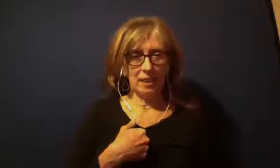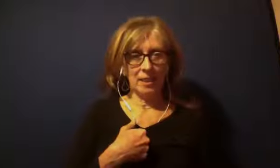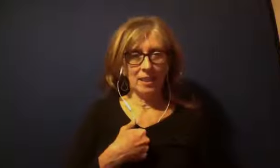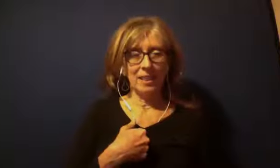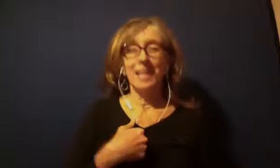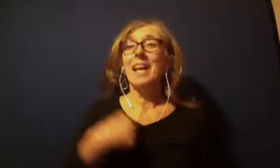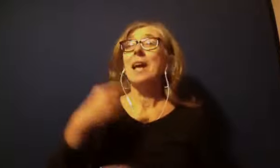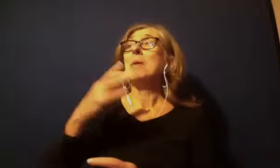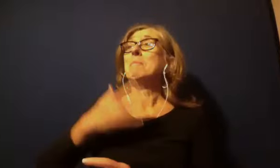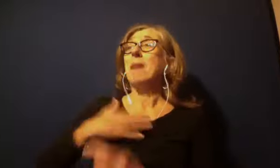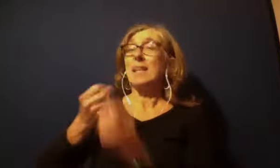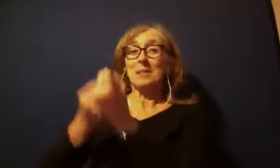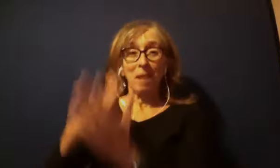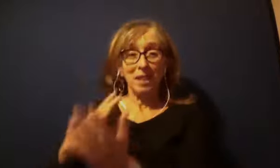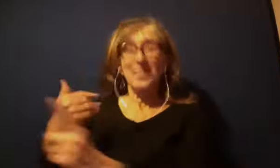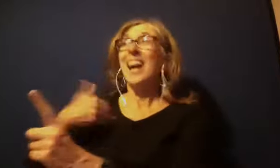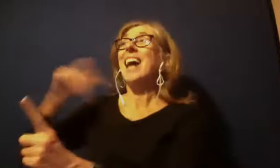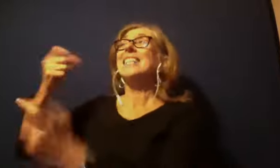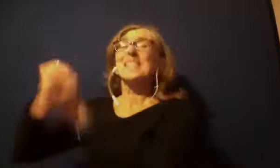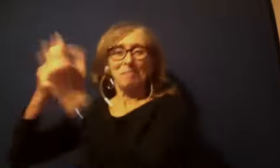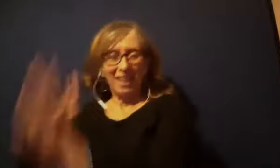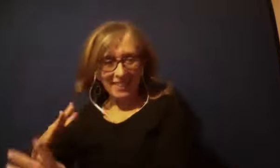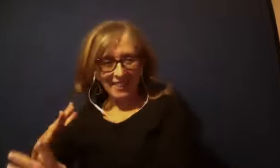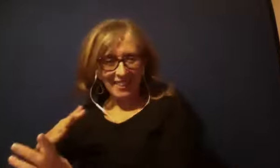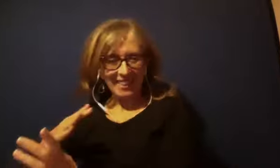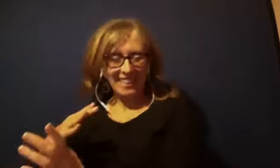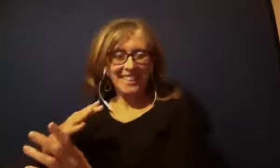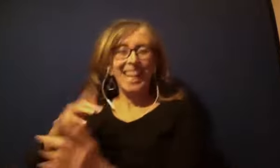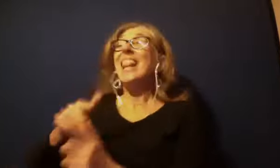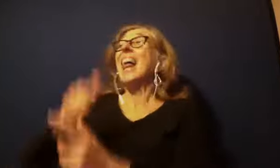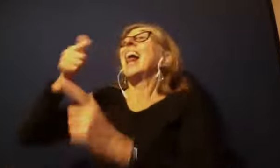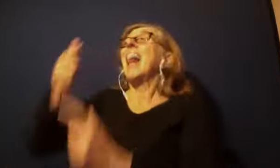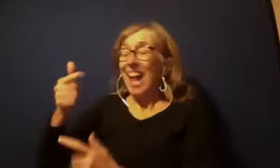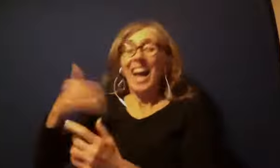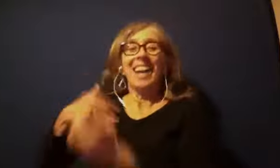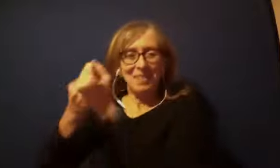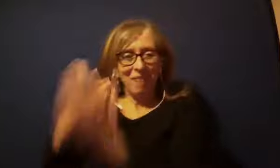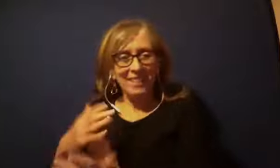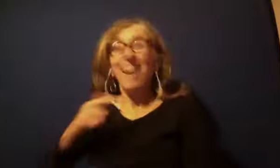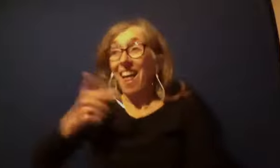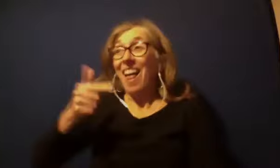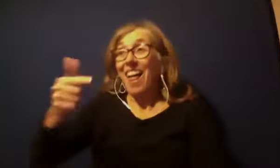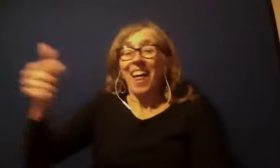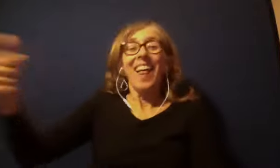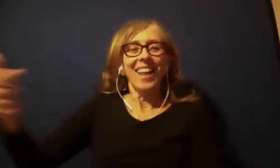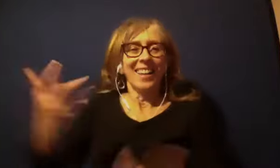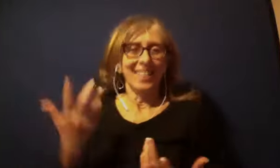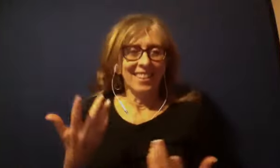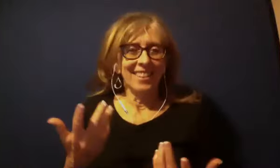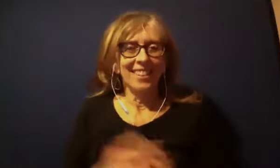is sponsored, and her sponsor is sponsored. And luckily through